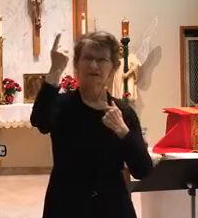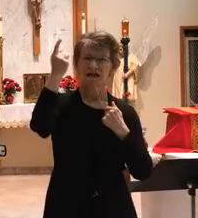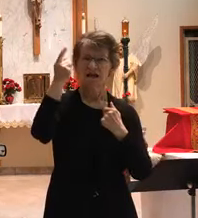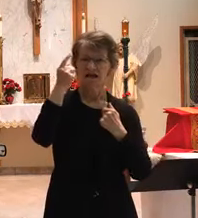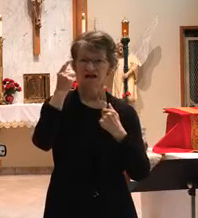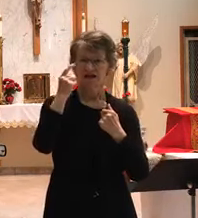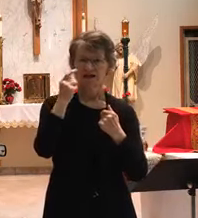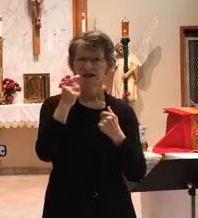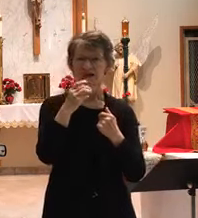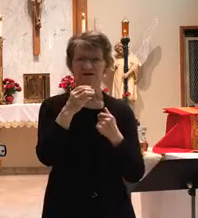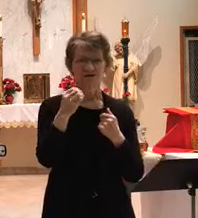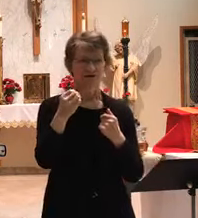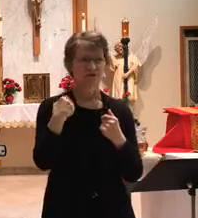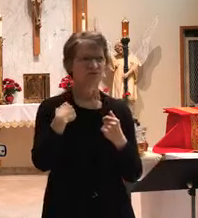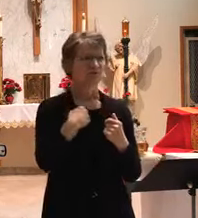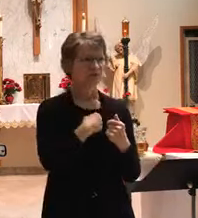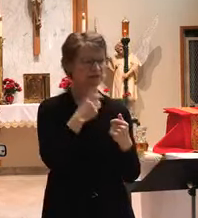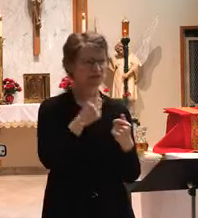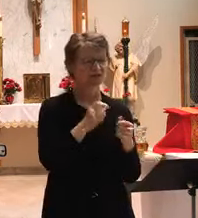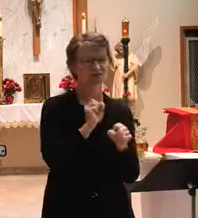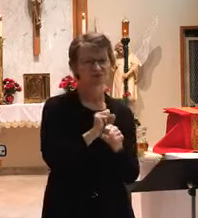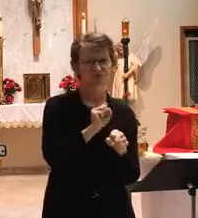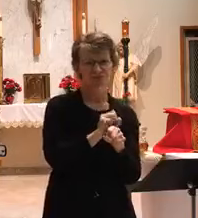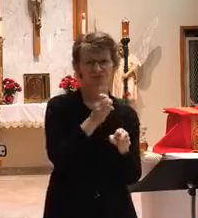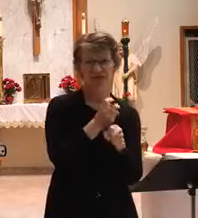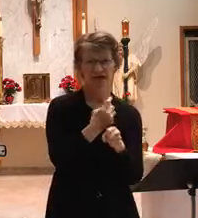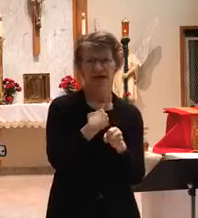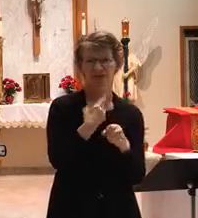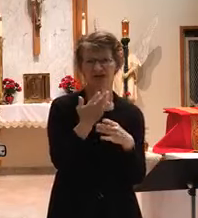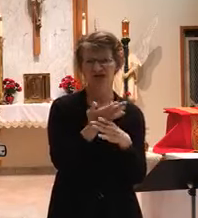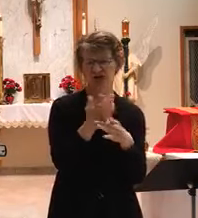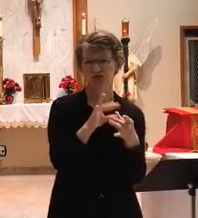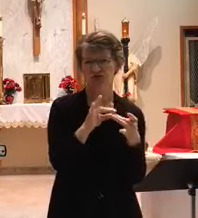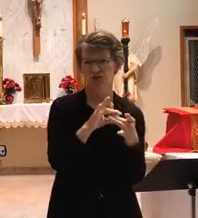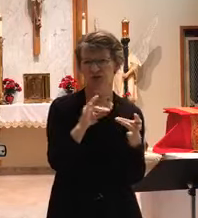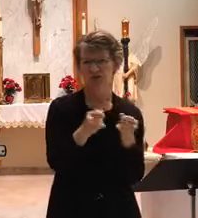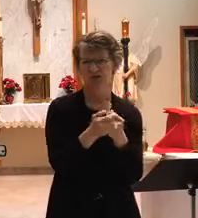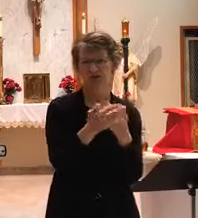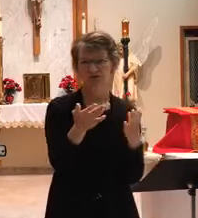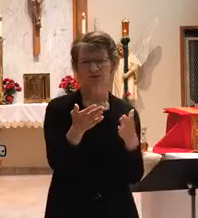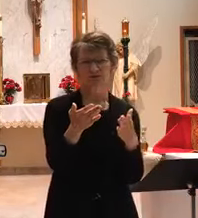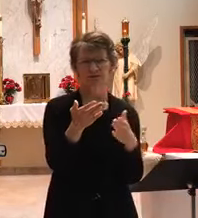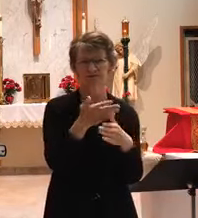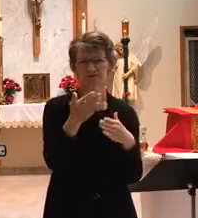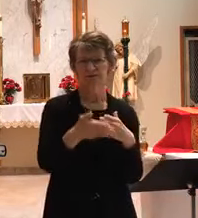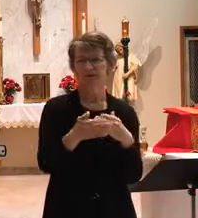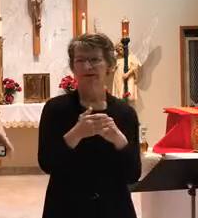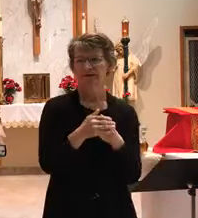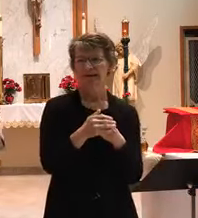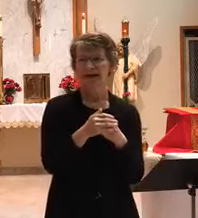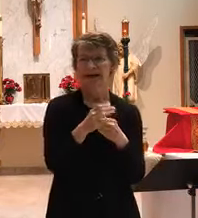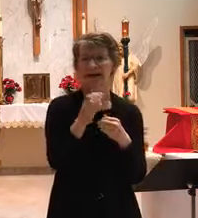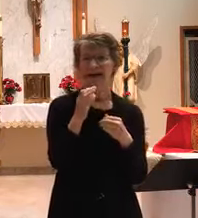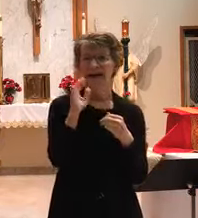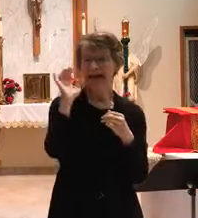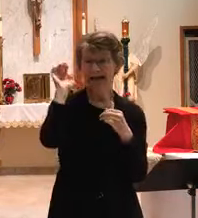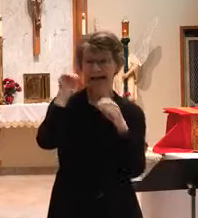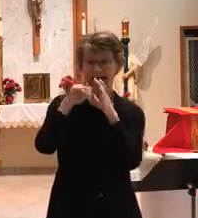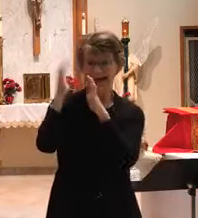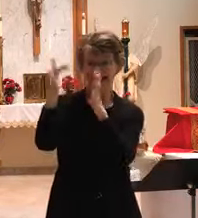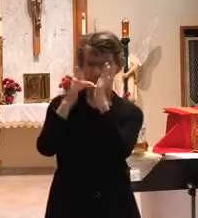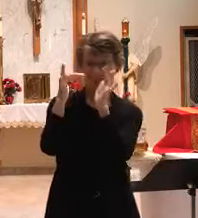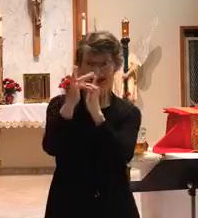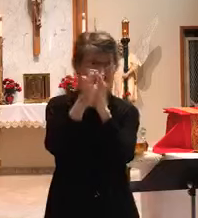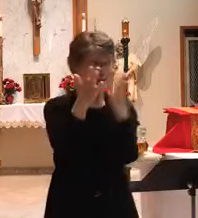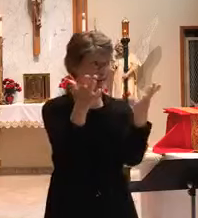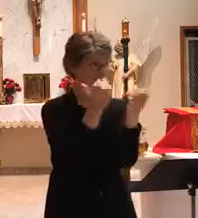what kind of a harvest are we making? I'm going to share something with you, and just to conclude with this, but in the Bible,